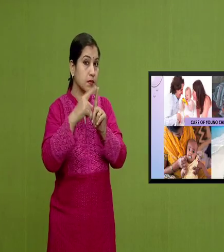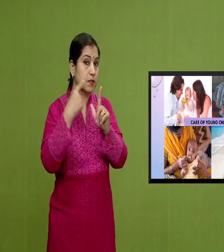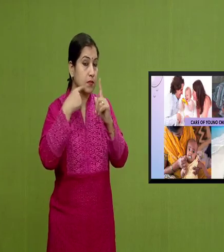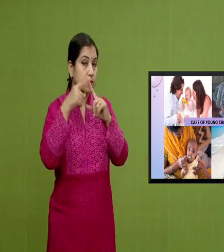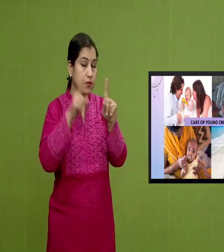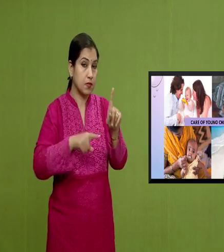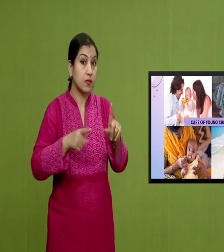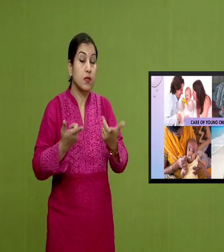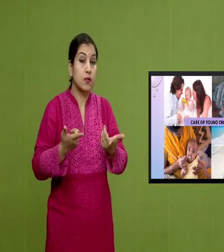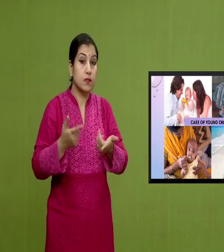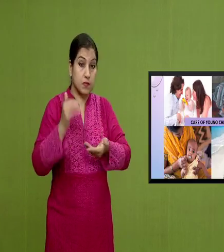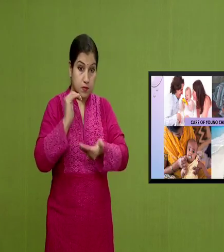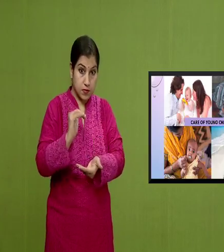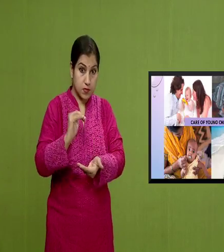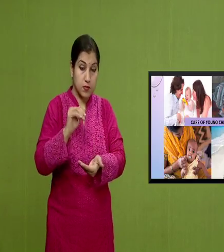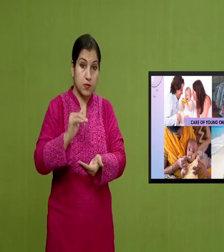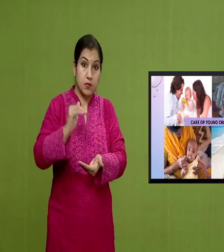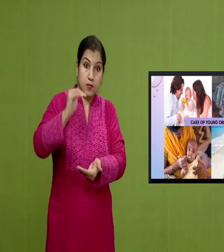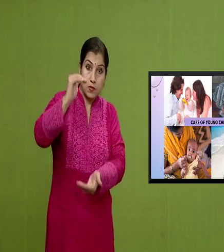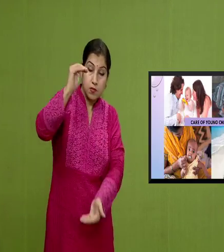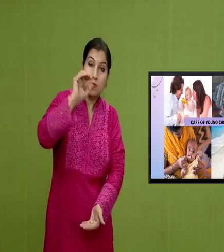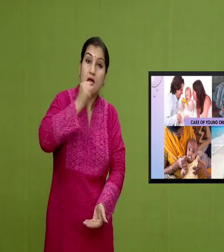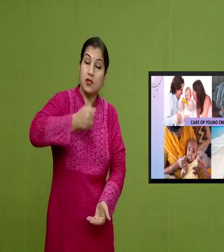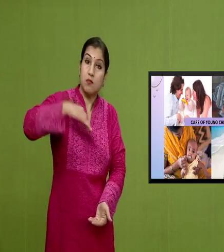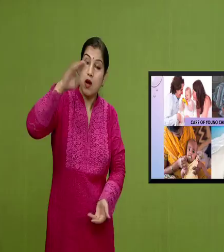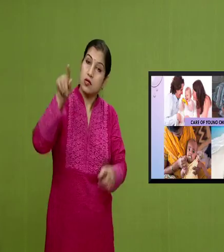the child has grown into adult also.